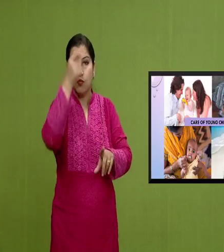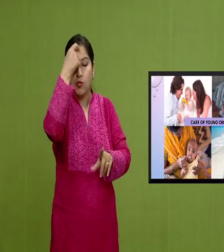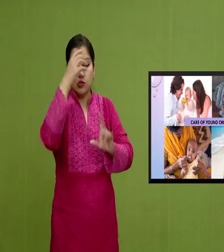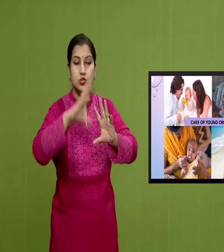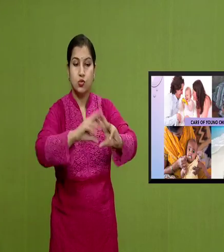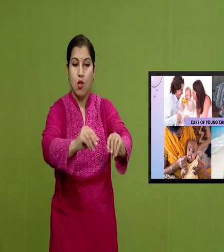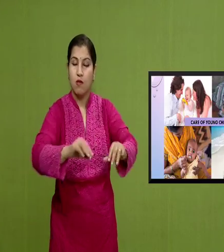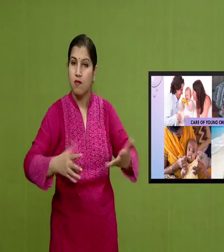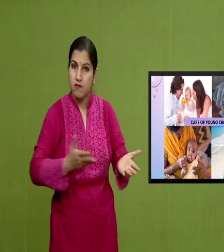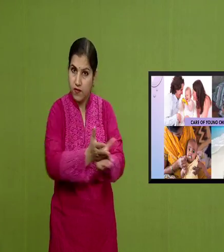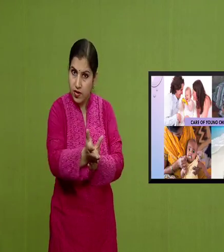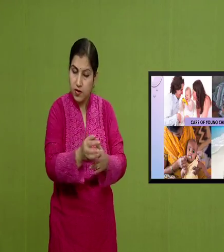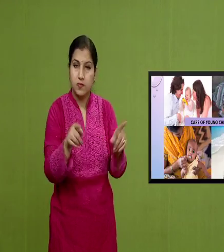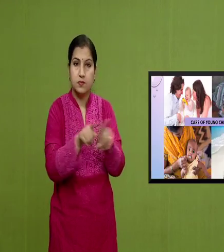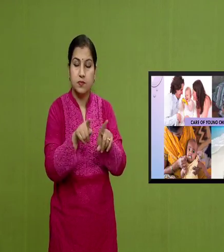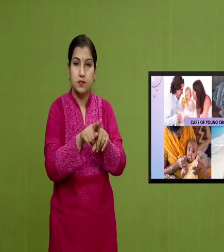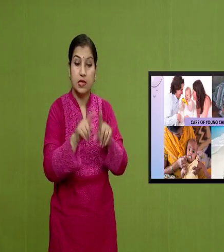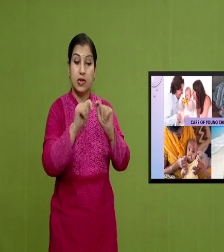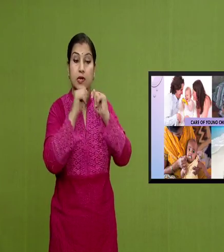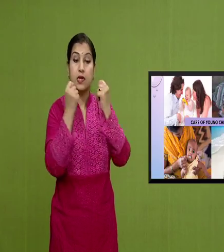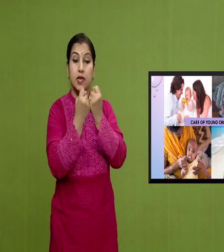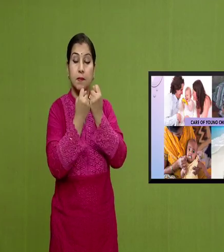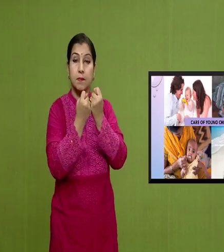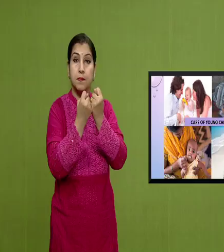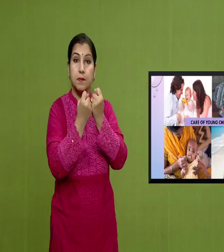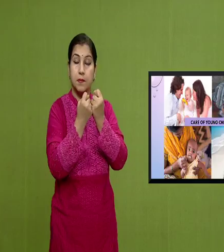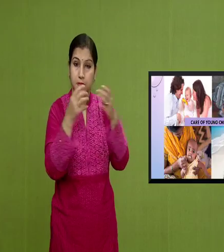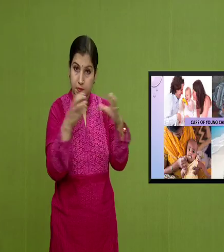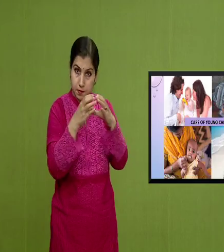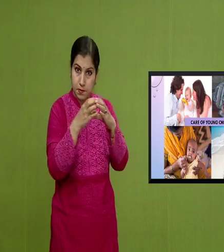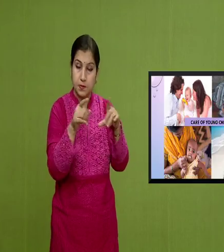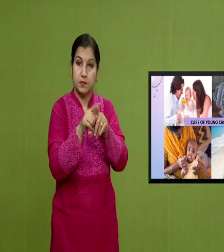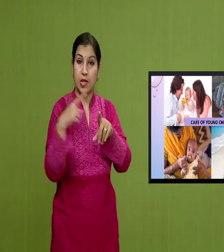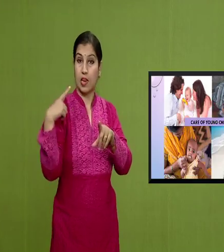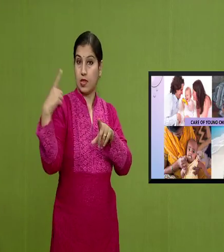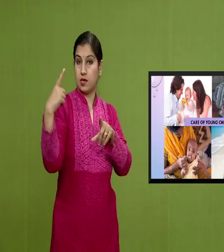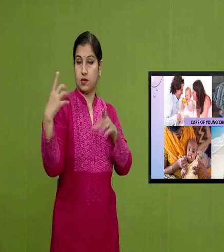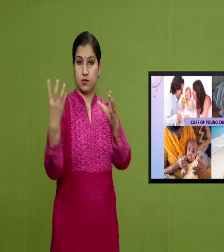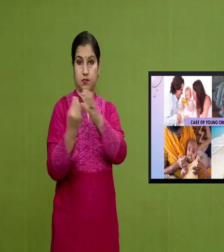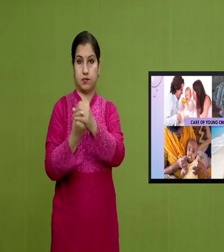solving, team spirit, and leadership.